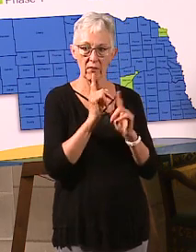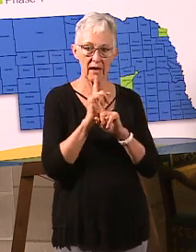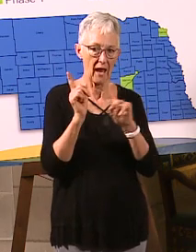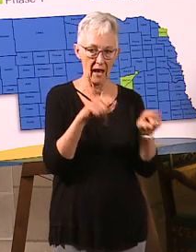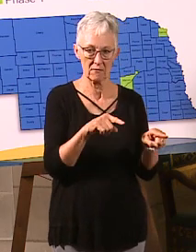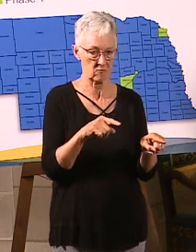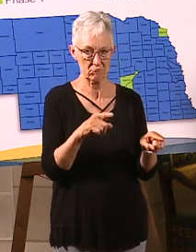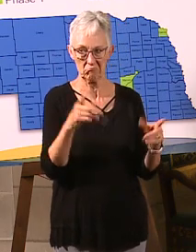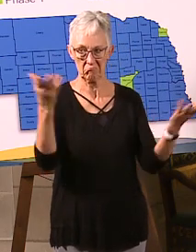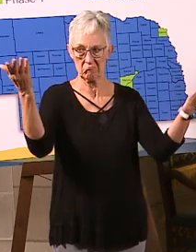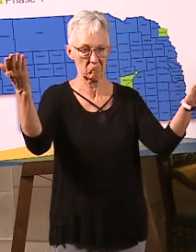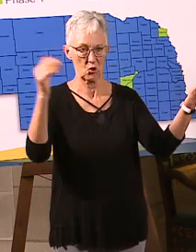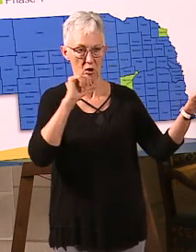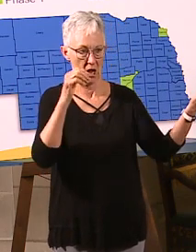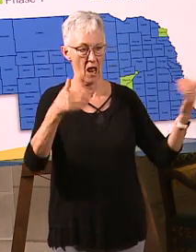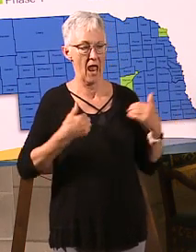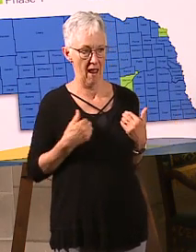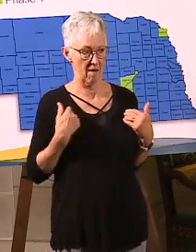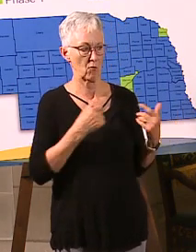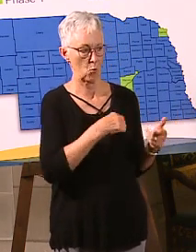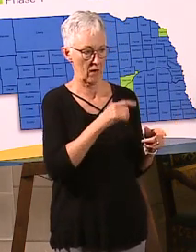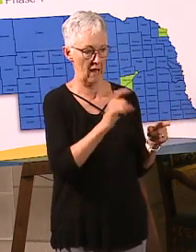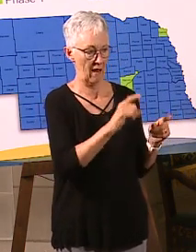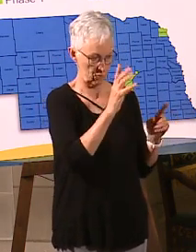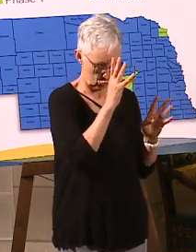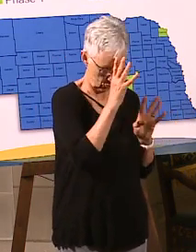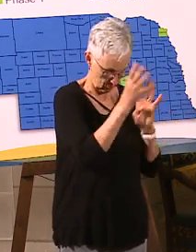process with our local officials.